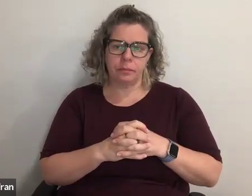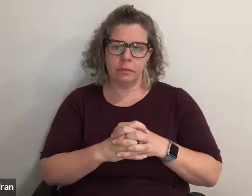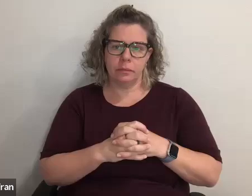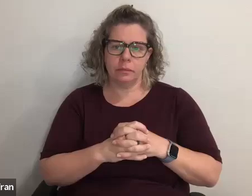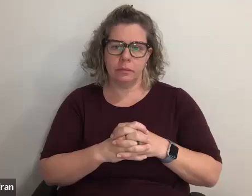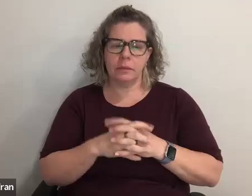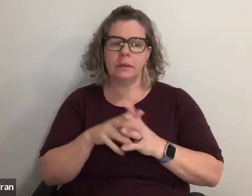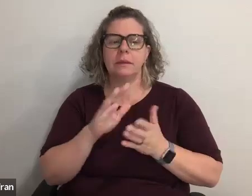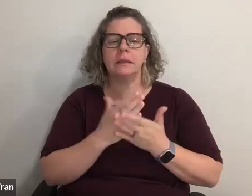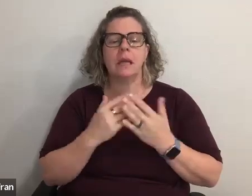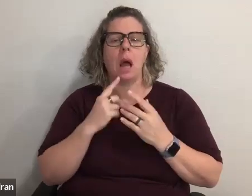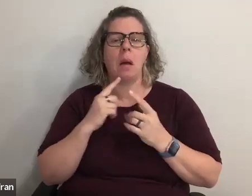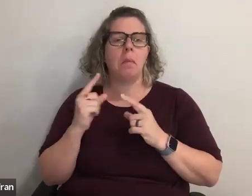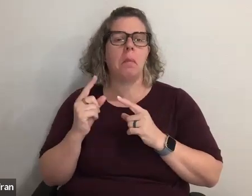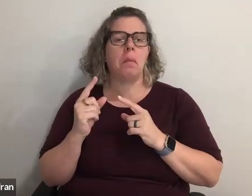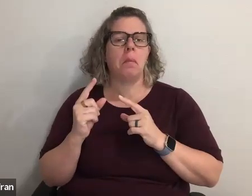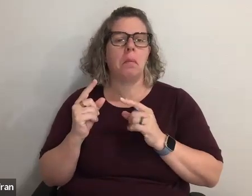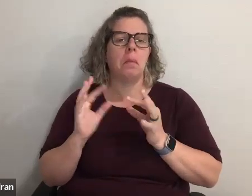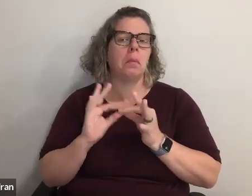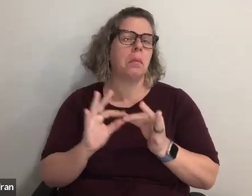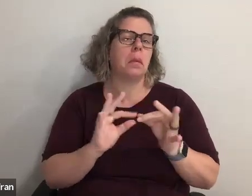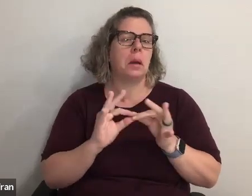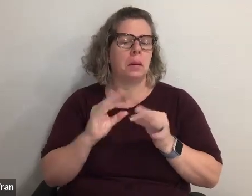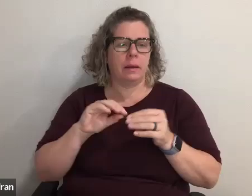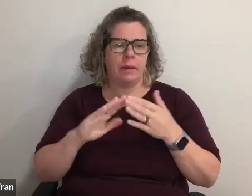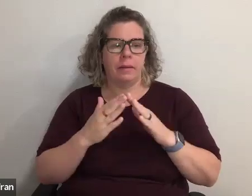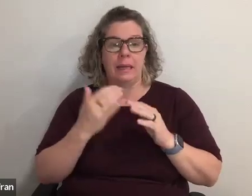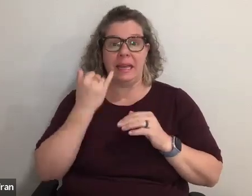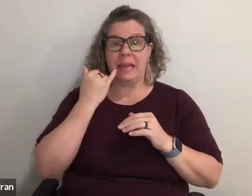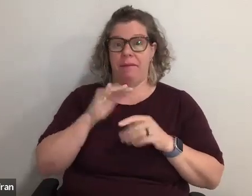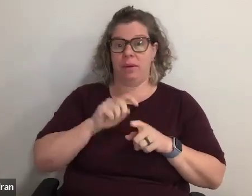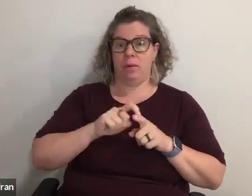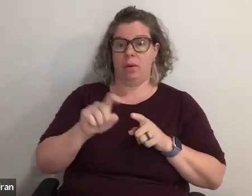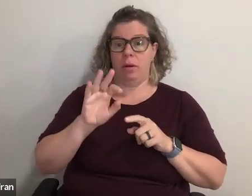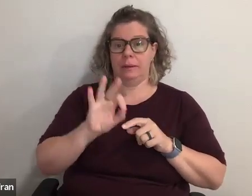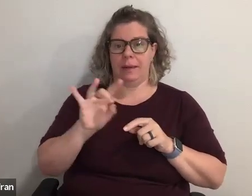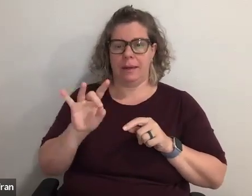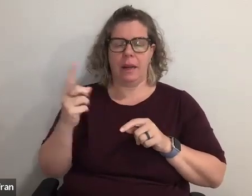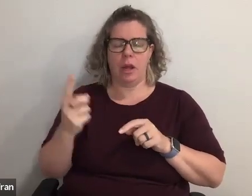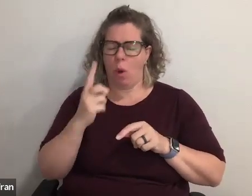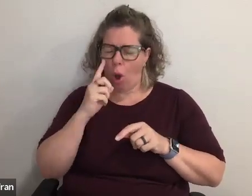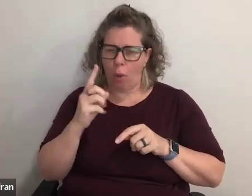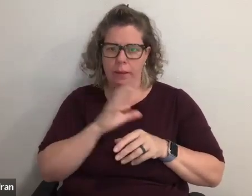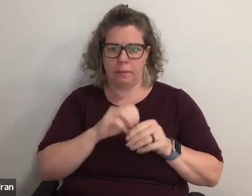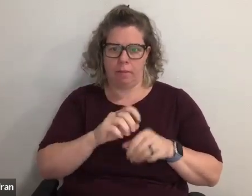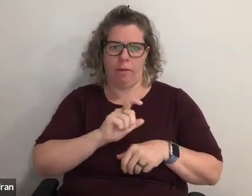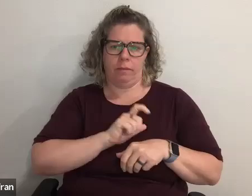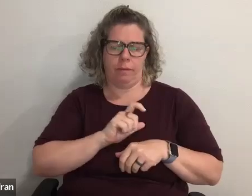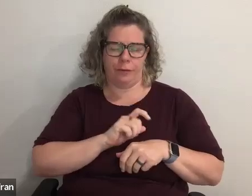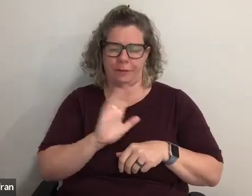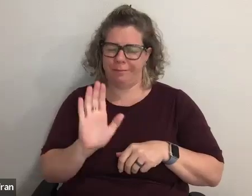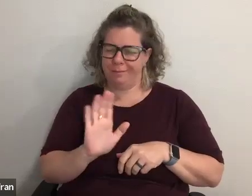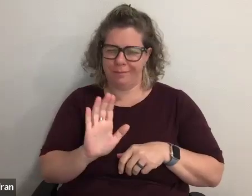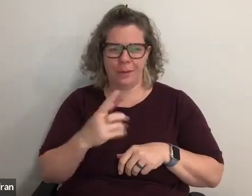heard some people in the community say that if you call 988, they'll always call the cops. And I know this is a thing that